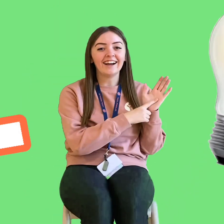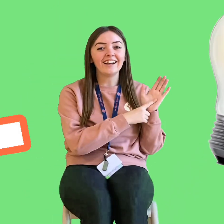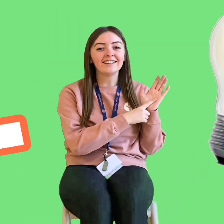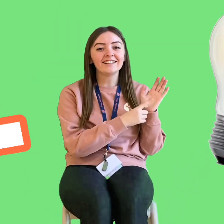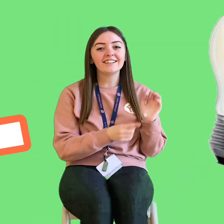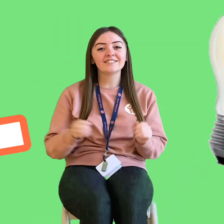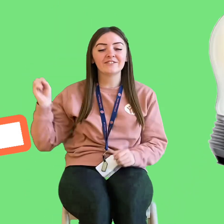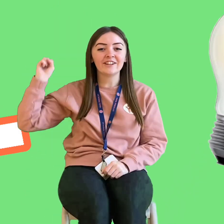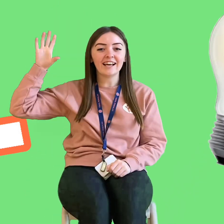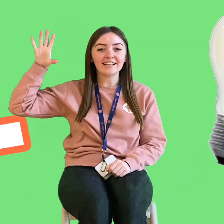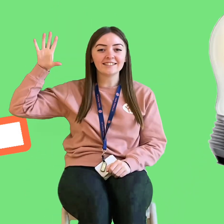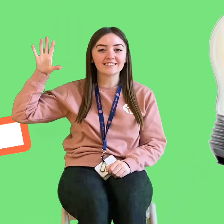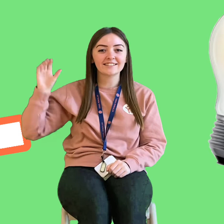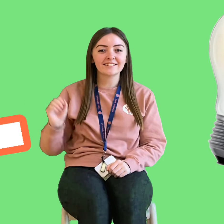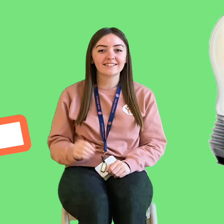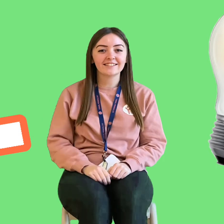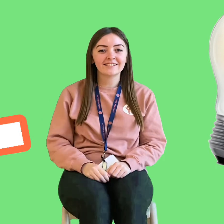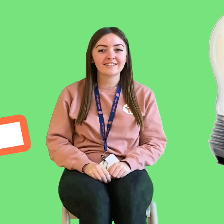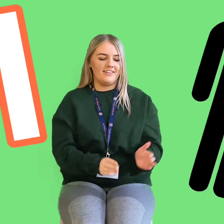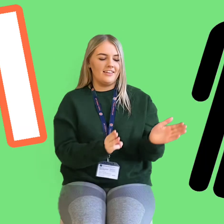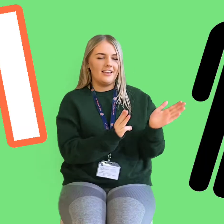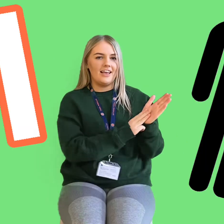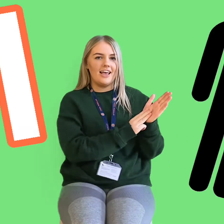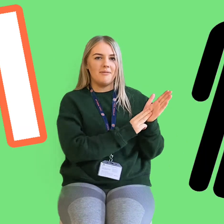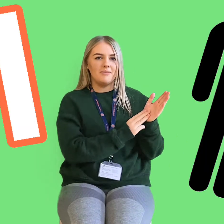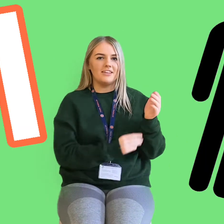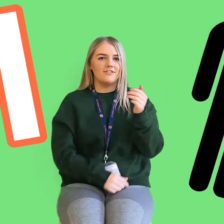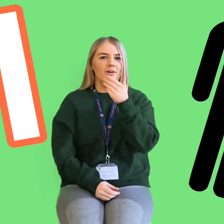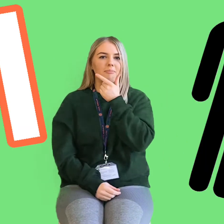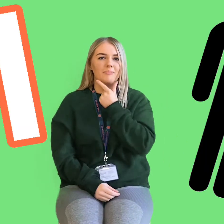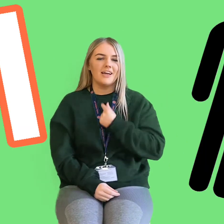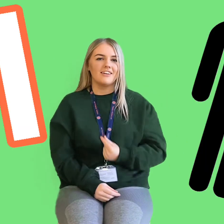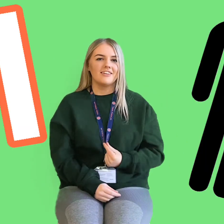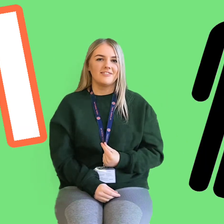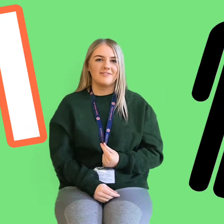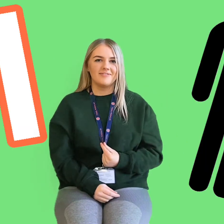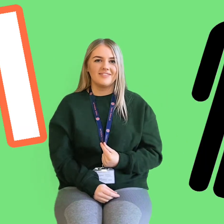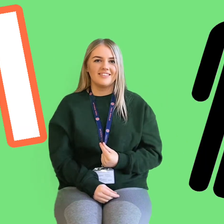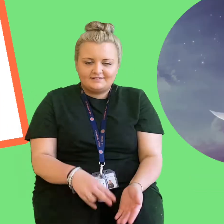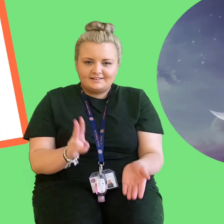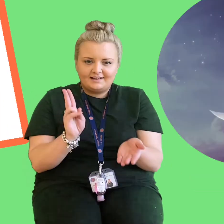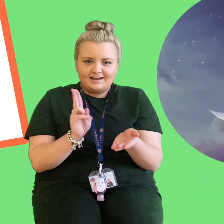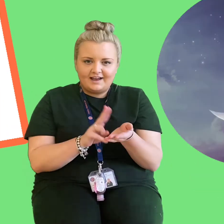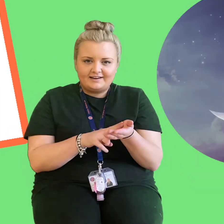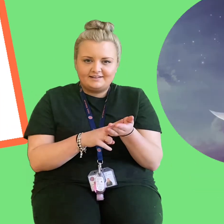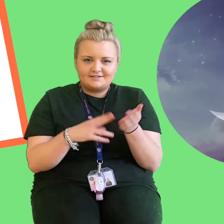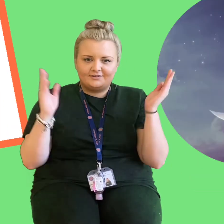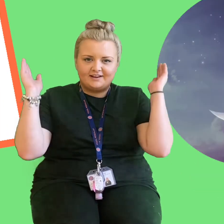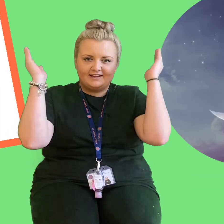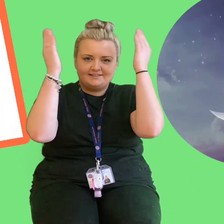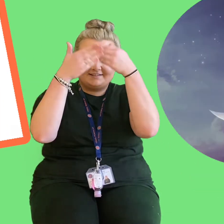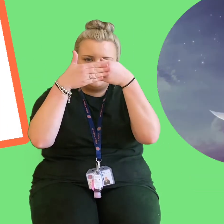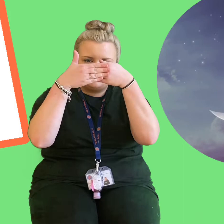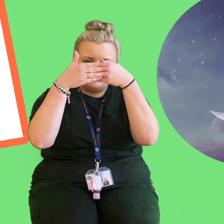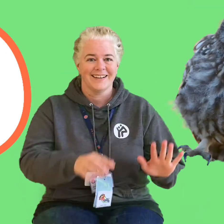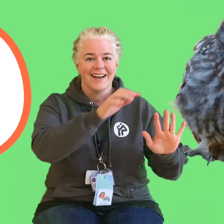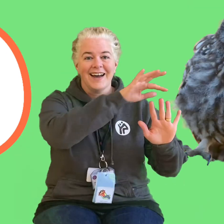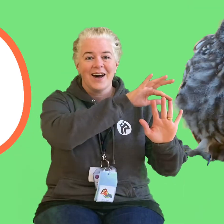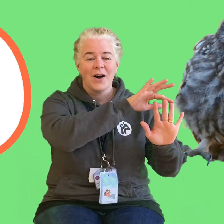L is for light. M is for man. N is for night.